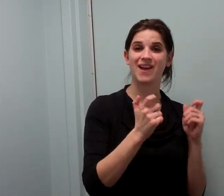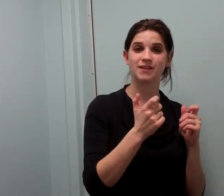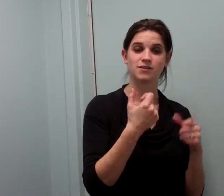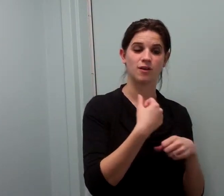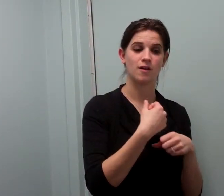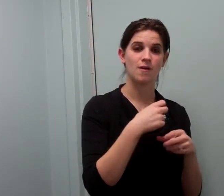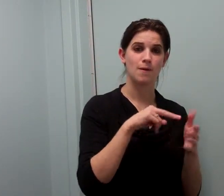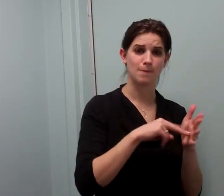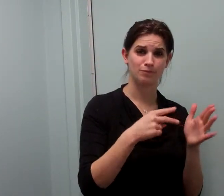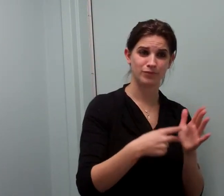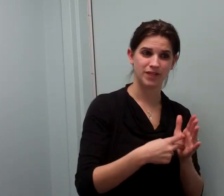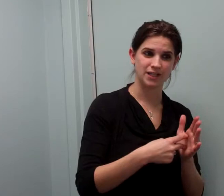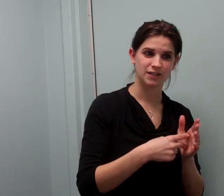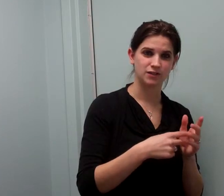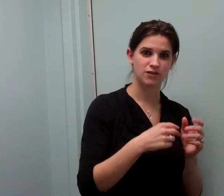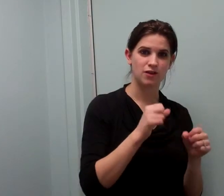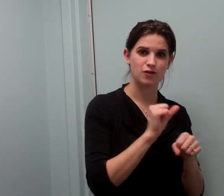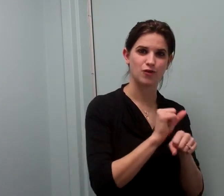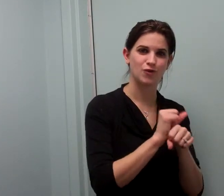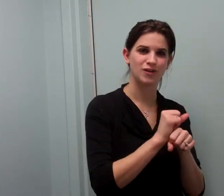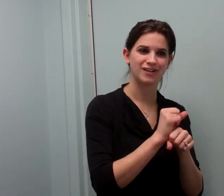plate or to get it clean.